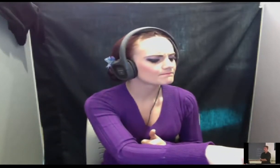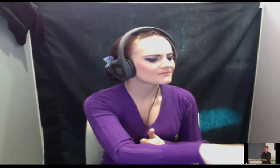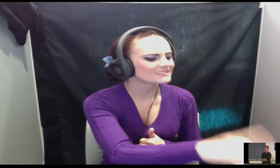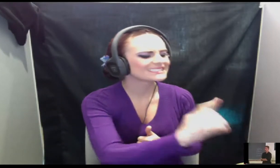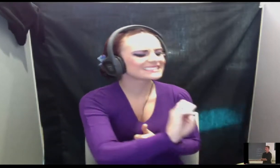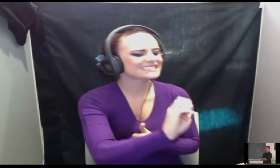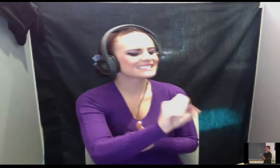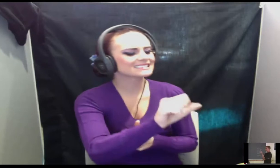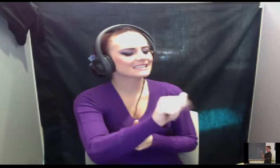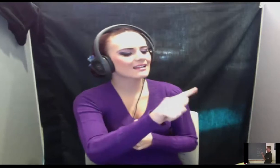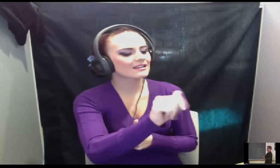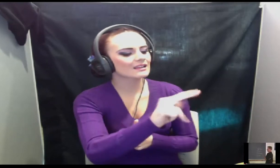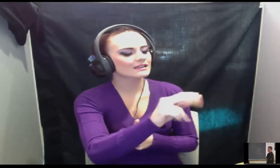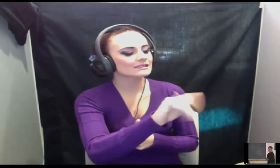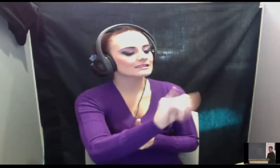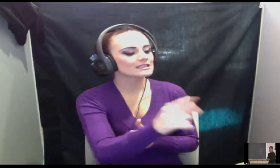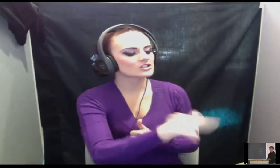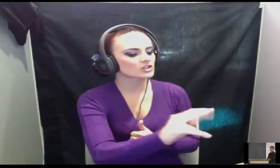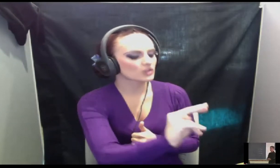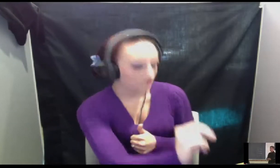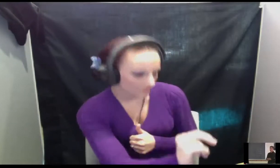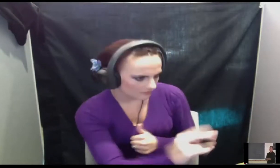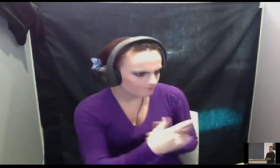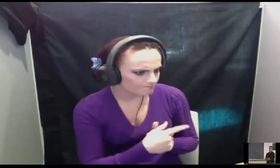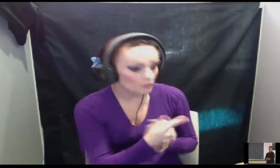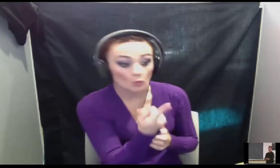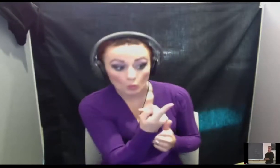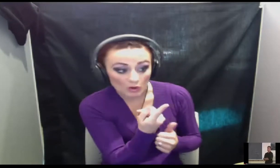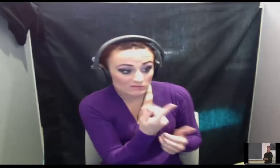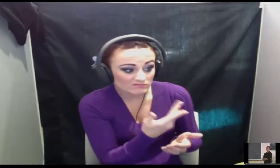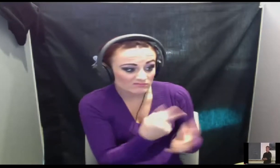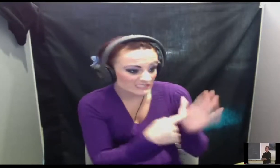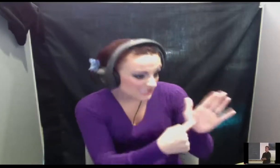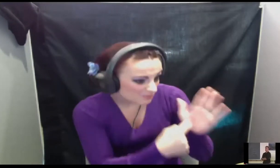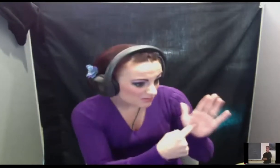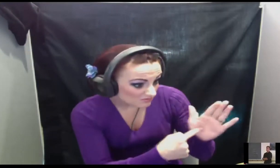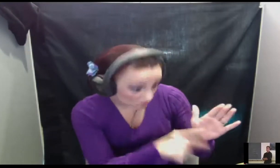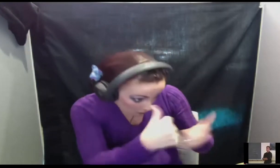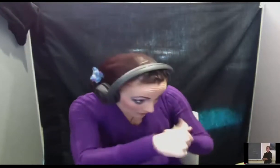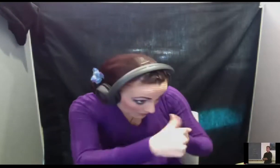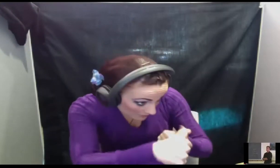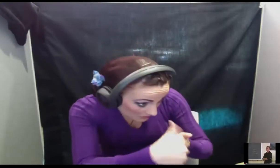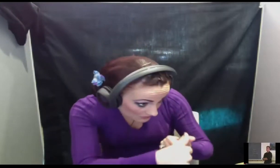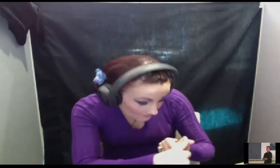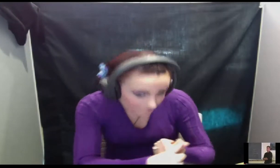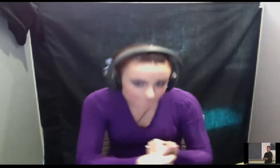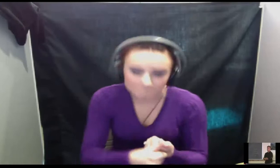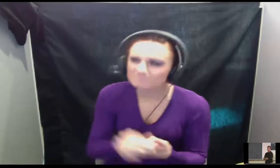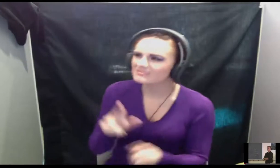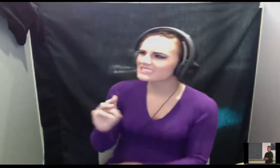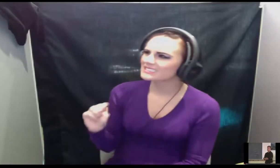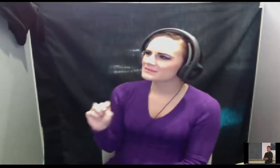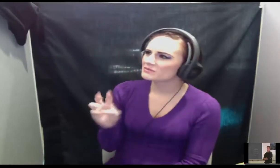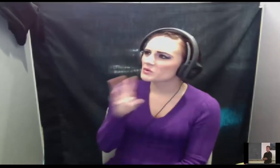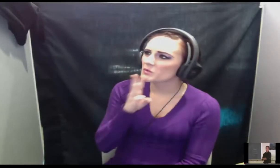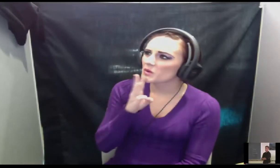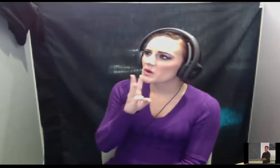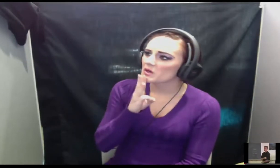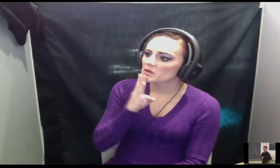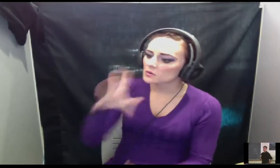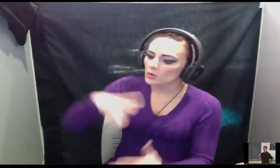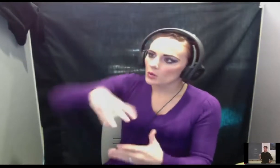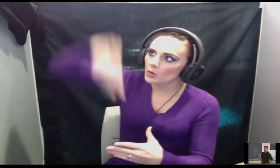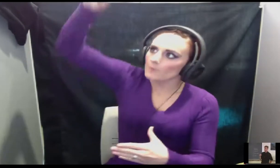Desalination. One method that used evaporation. Remember what that was? The water evaporates and the salt stays.